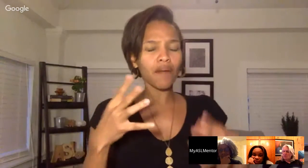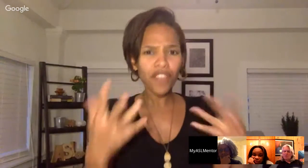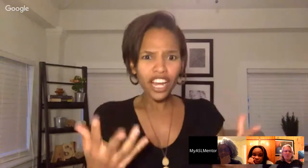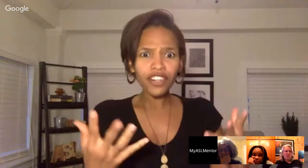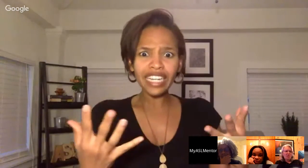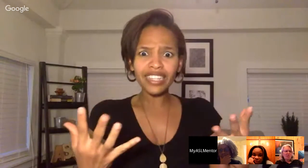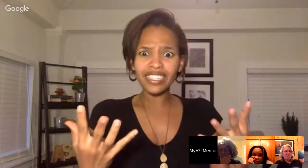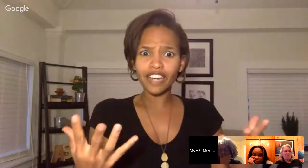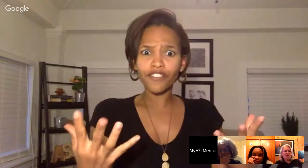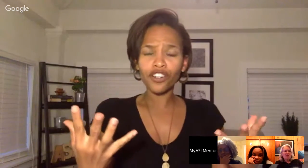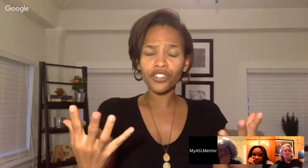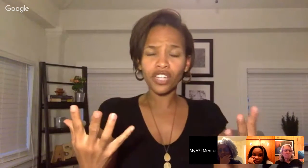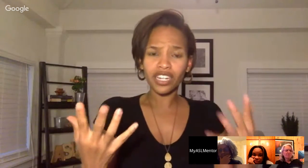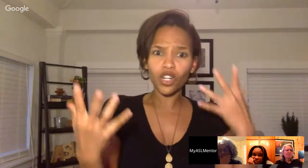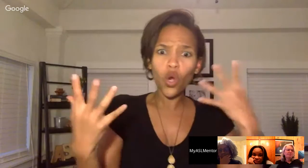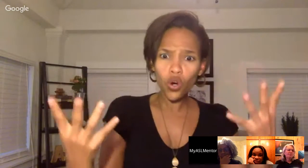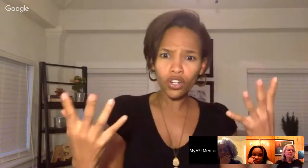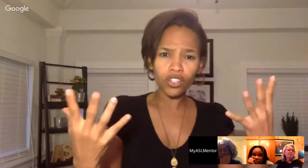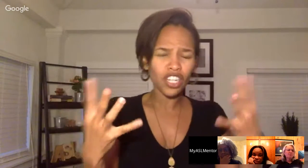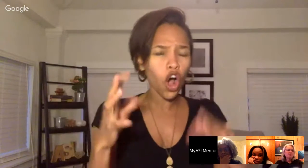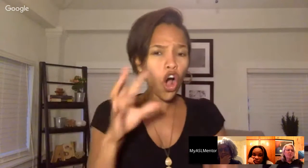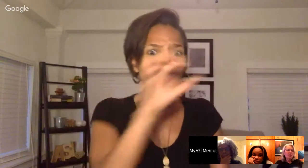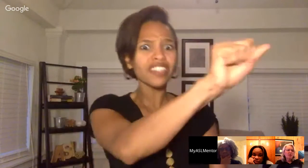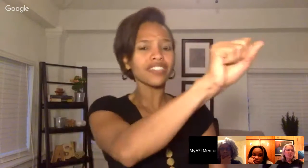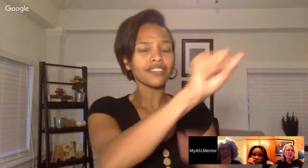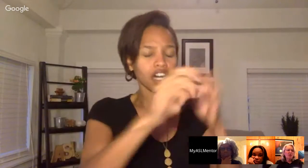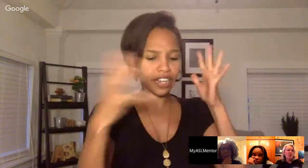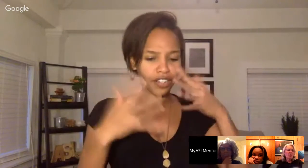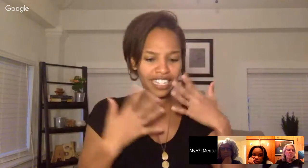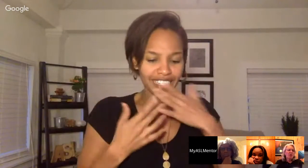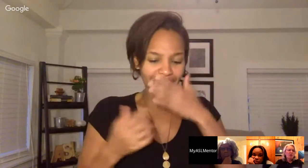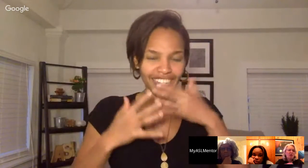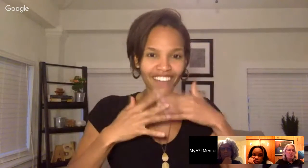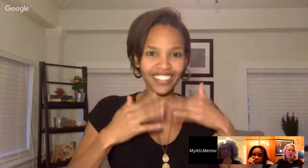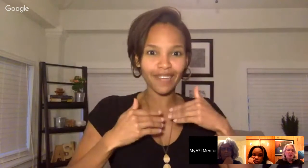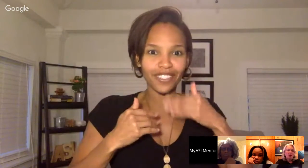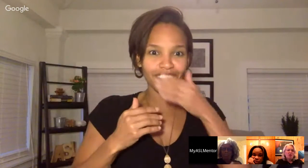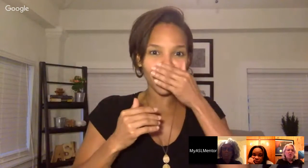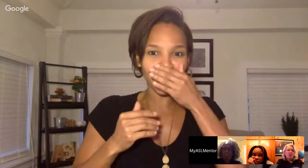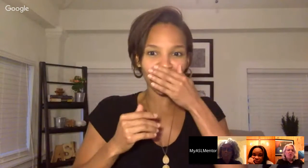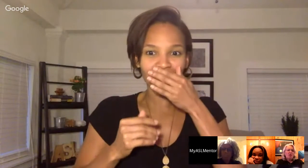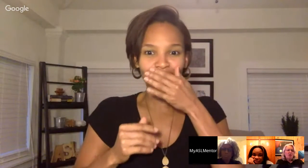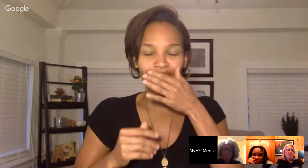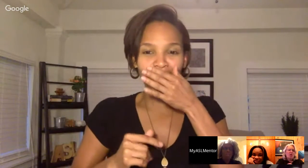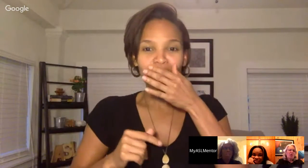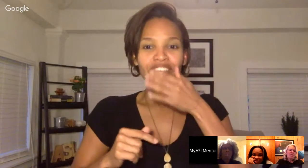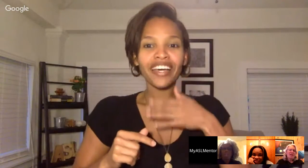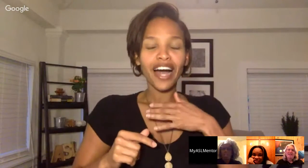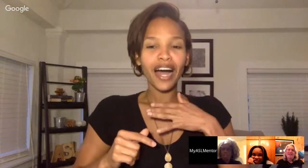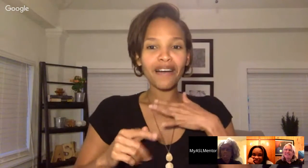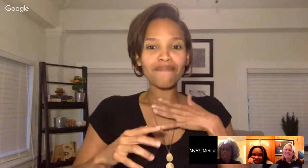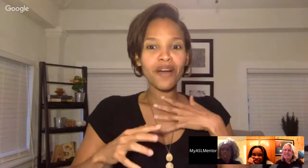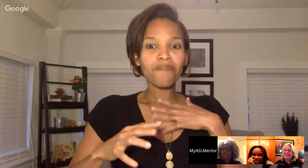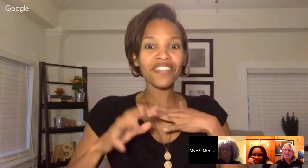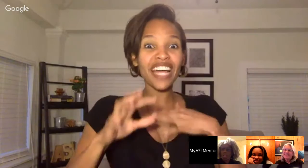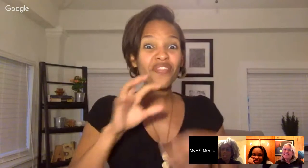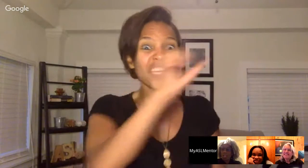I'm there in this deafhood course and all this, oh, I don't need to, I have to stop talking, I'm gonna give it away. But then